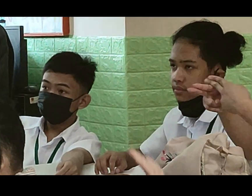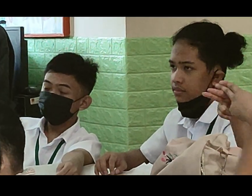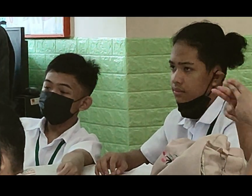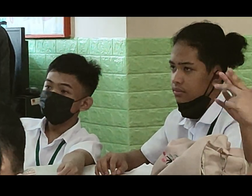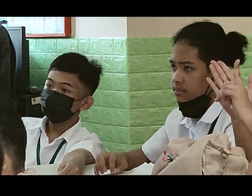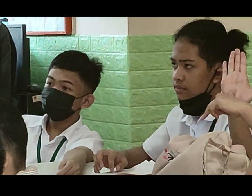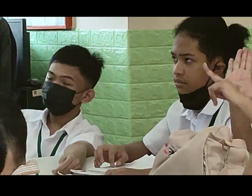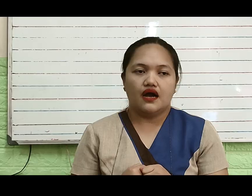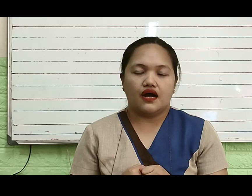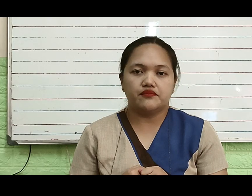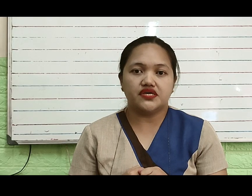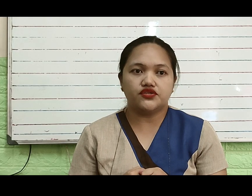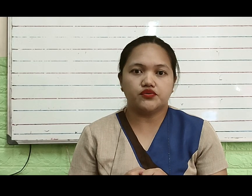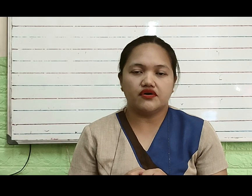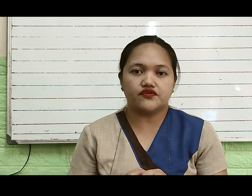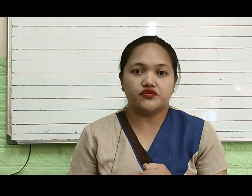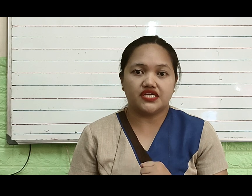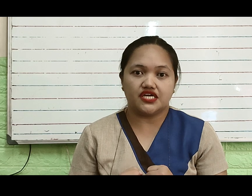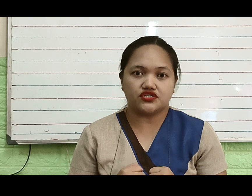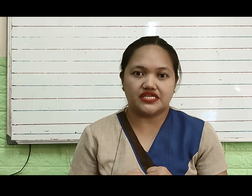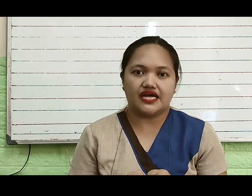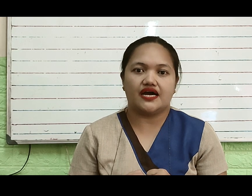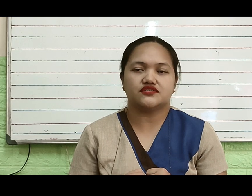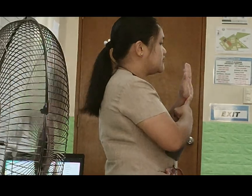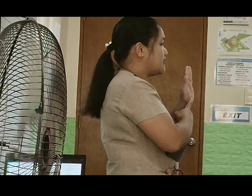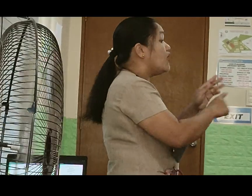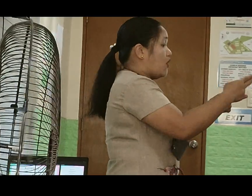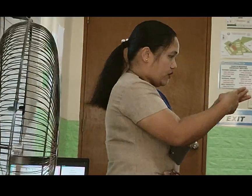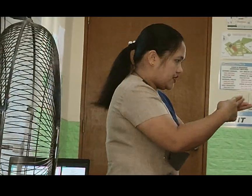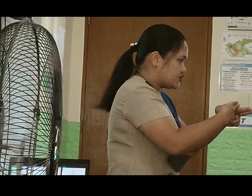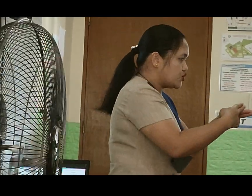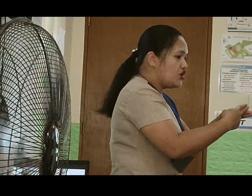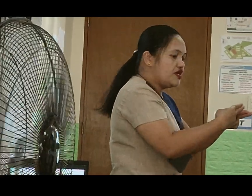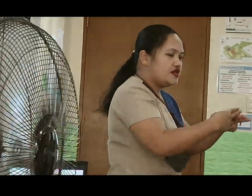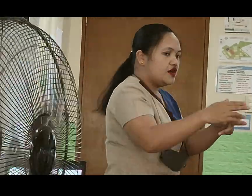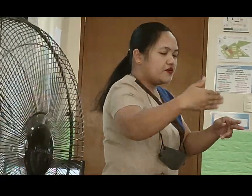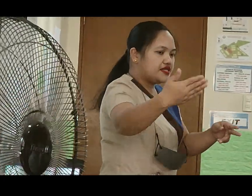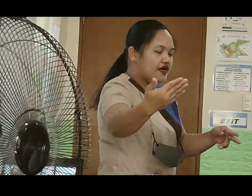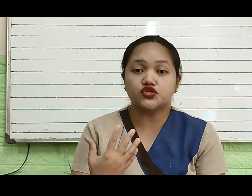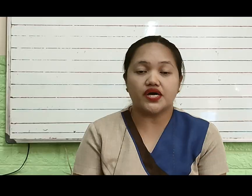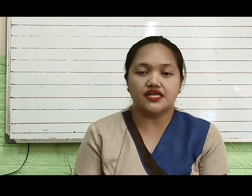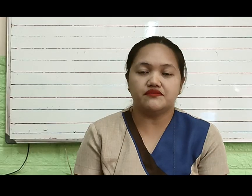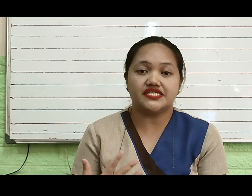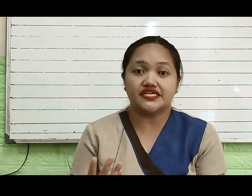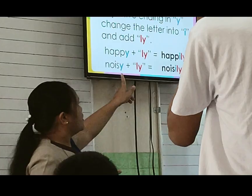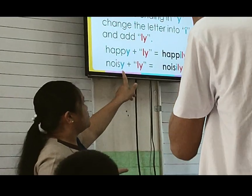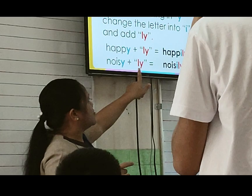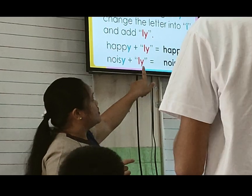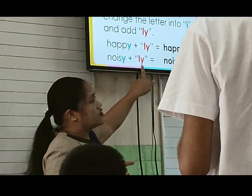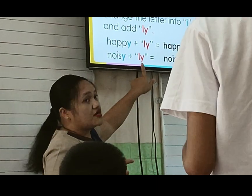yung pinaka medium of communication nila, so sign language. I also use visual materials like